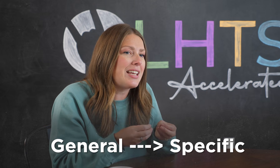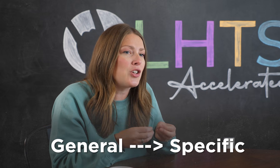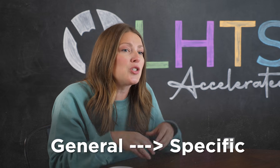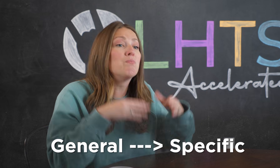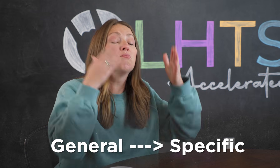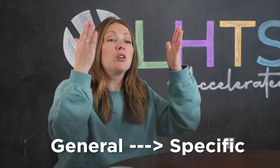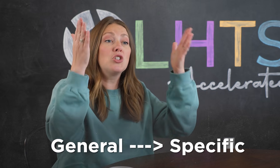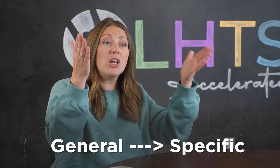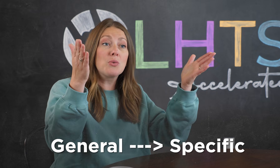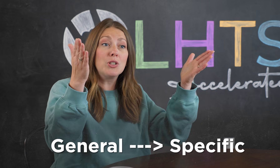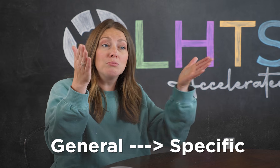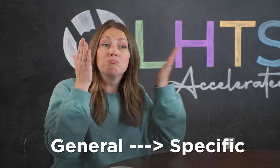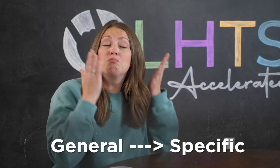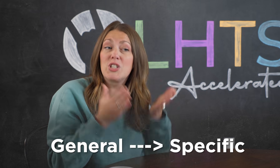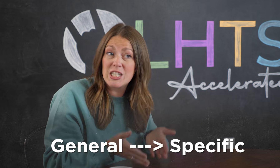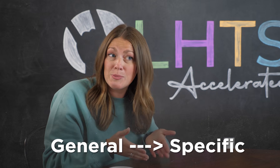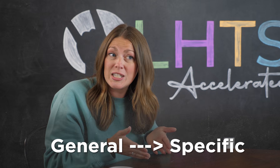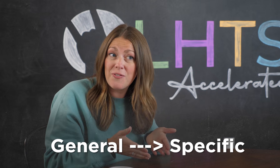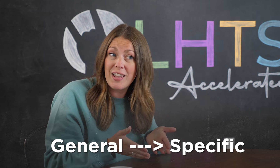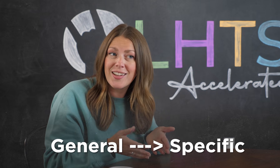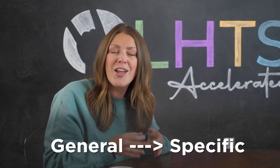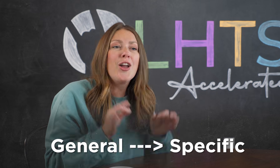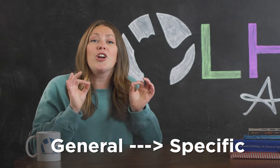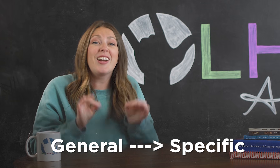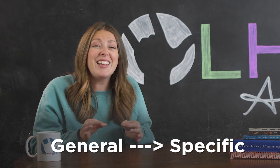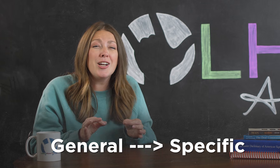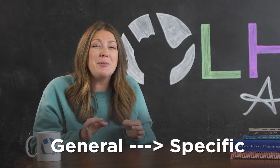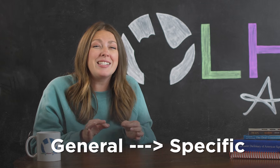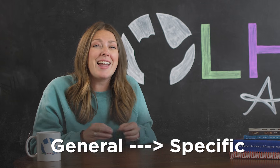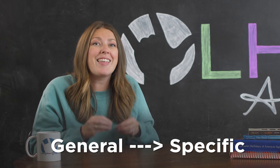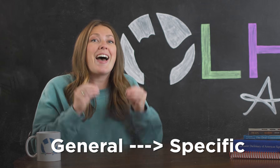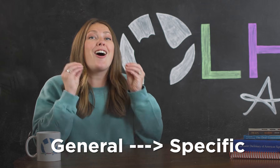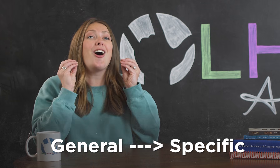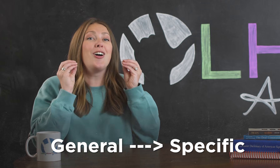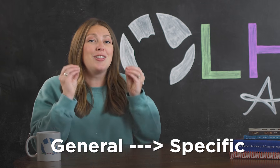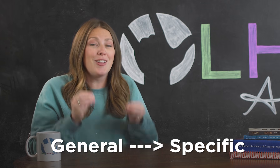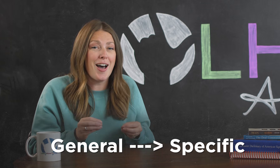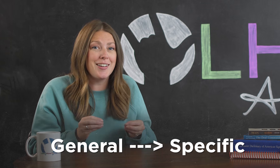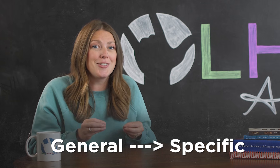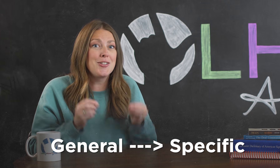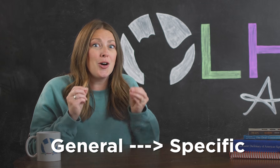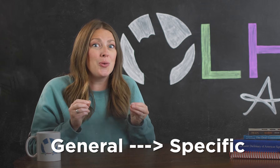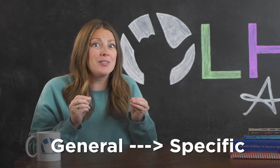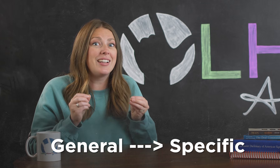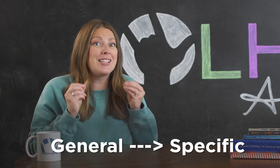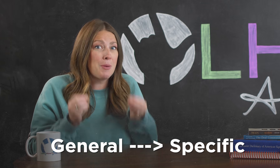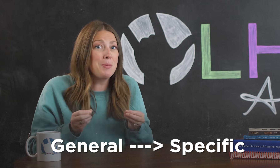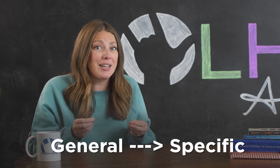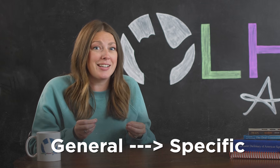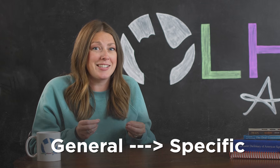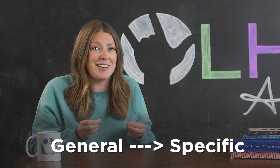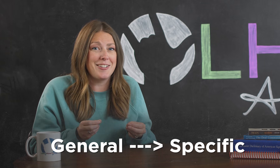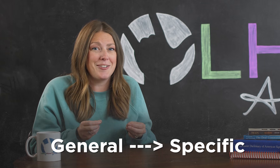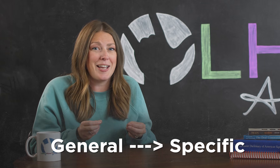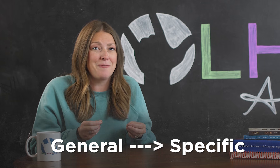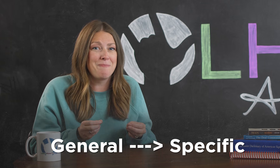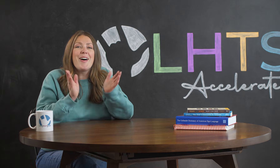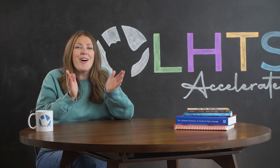details. General to specific. You're gonna hear me say that a lot, so it's probably gonna get stuck in your head. All